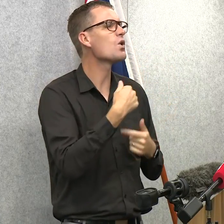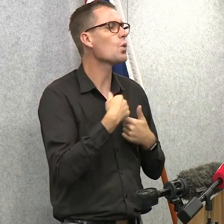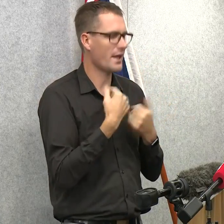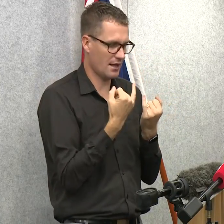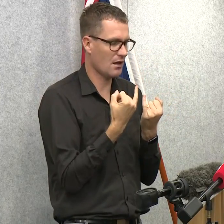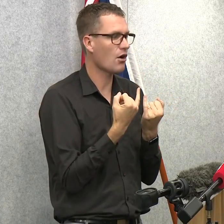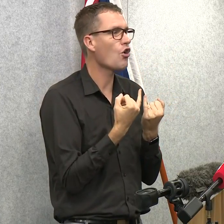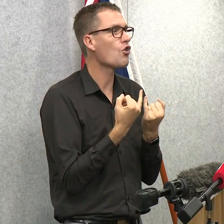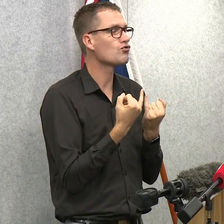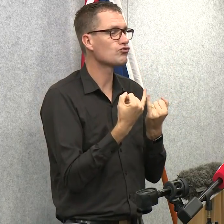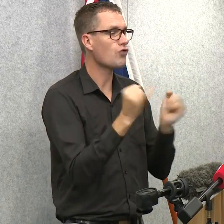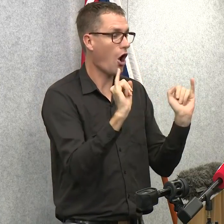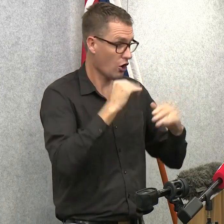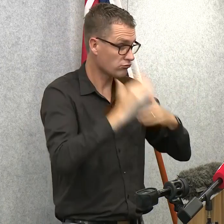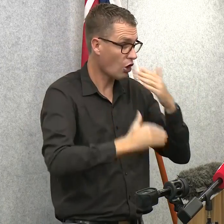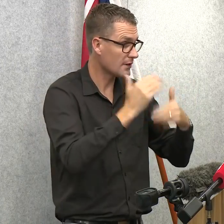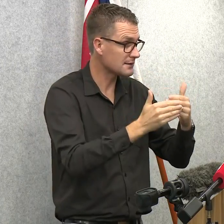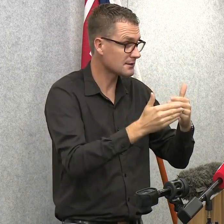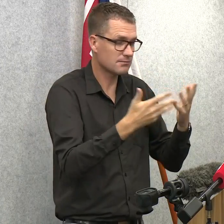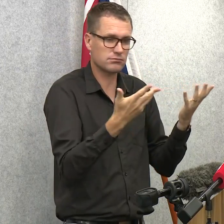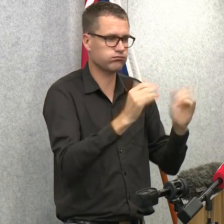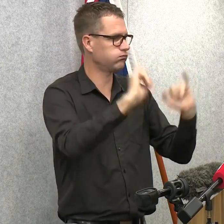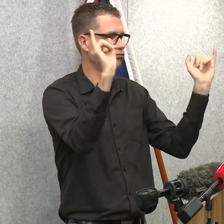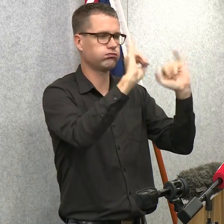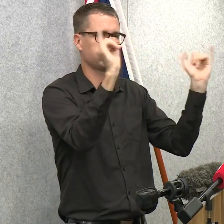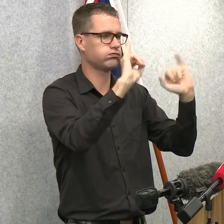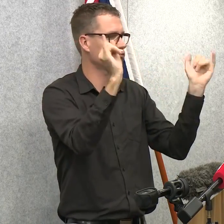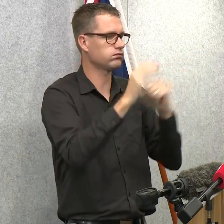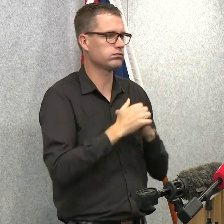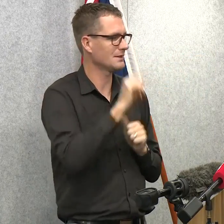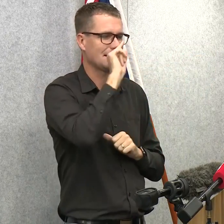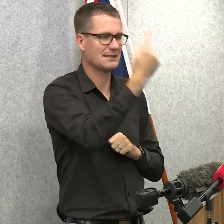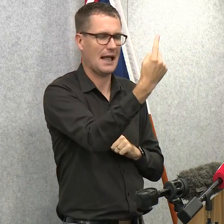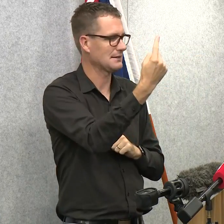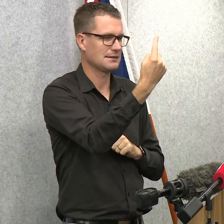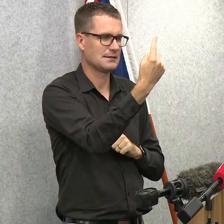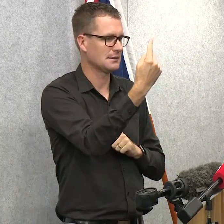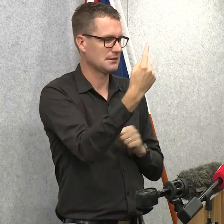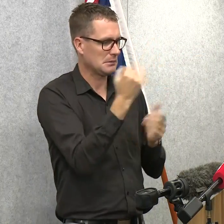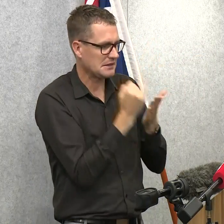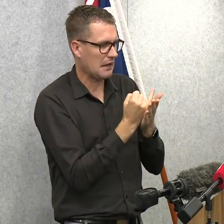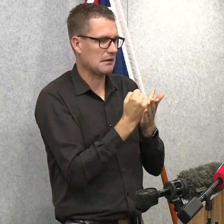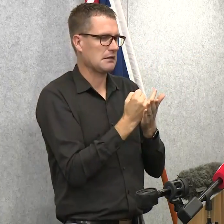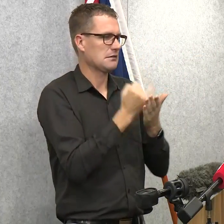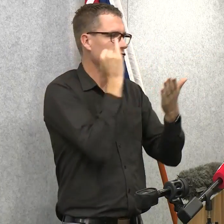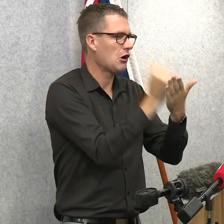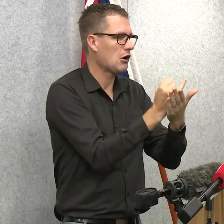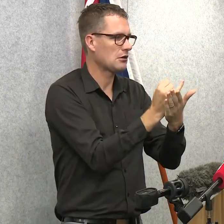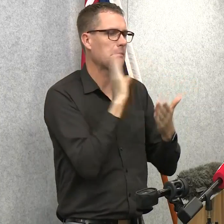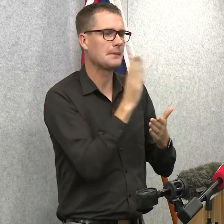is unforgivable. So we're focused on getting that right.